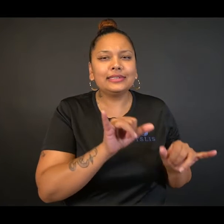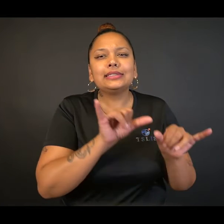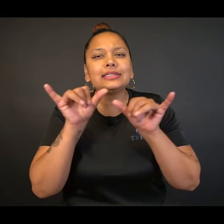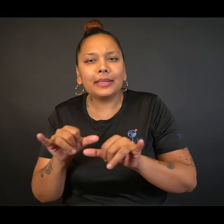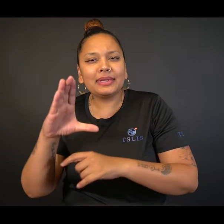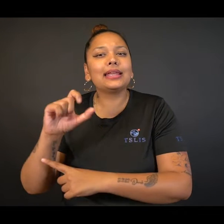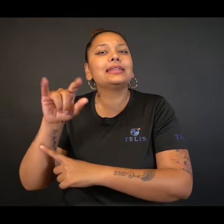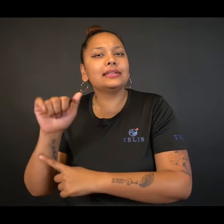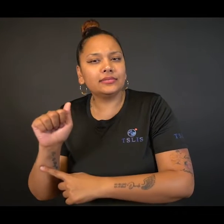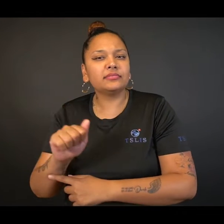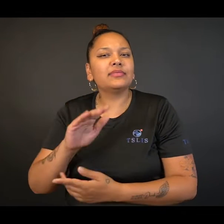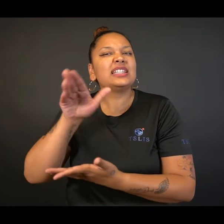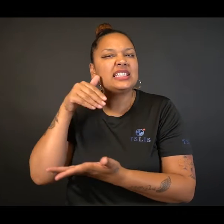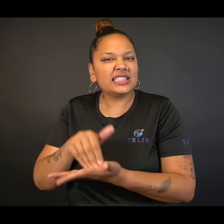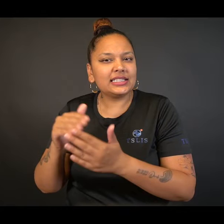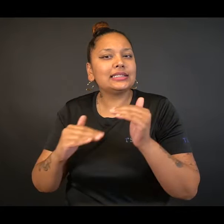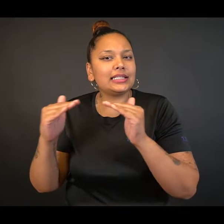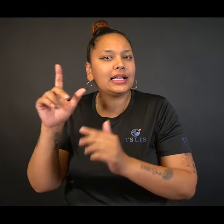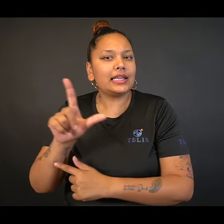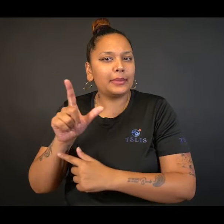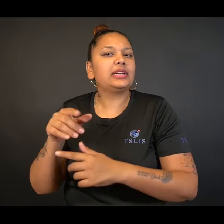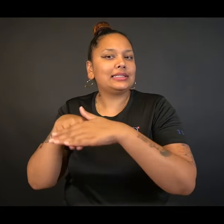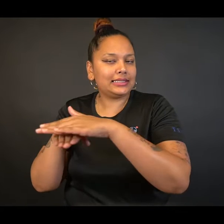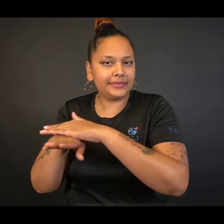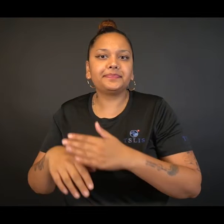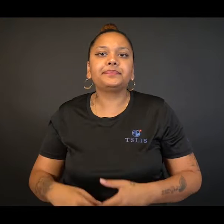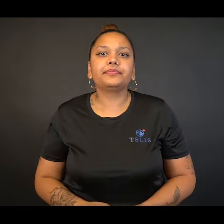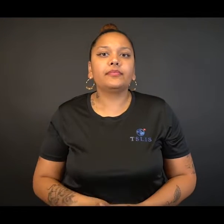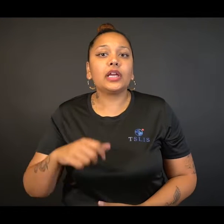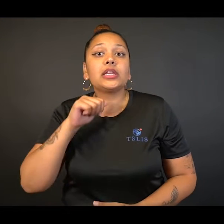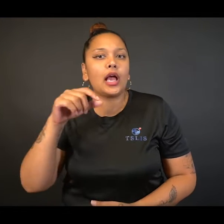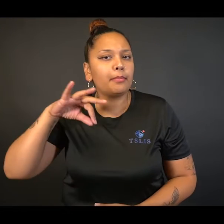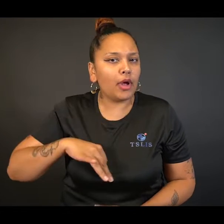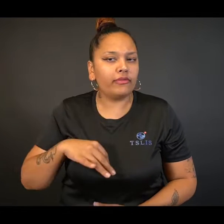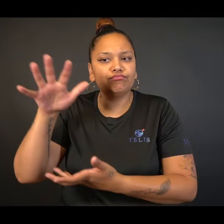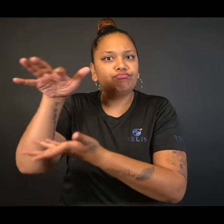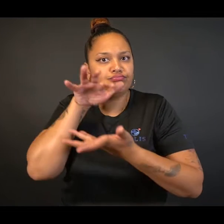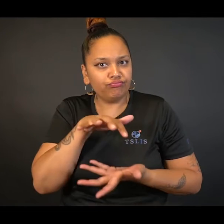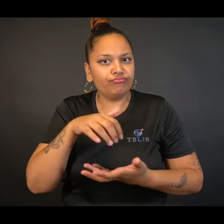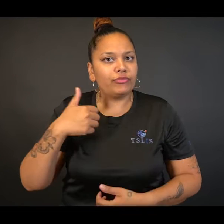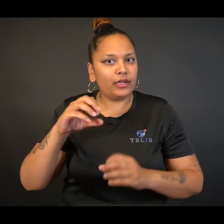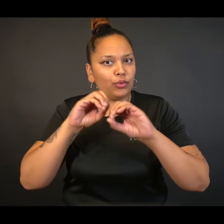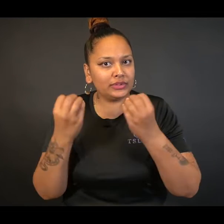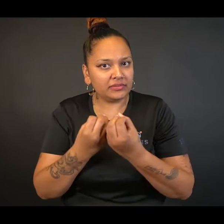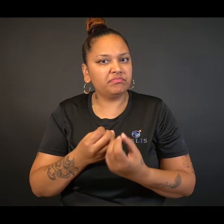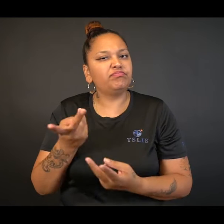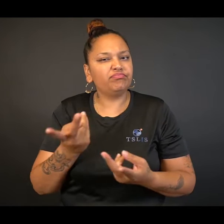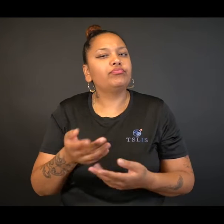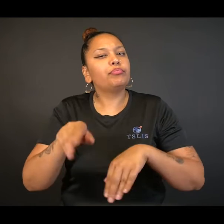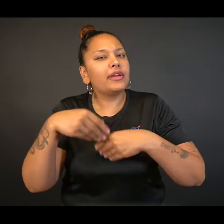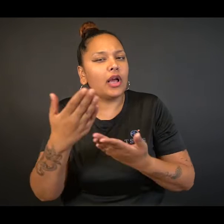the Center for Equitable Library Access, are non-profit, publicly funded Canadian organizations that